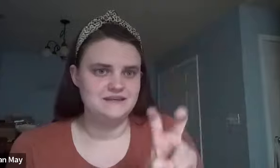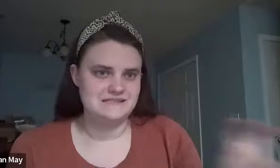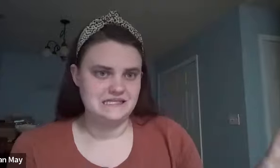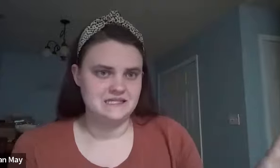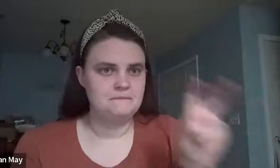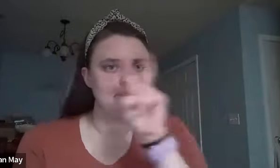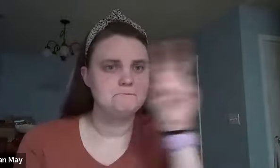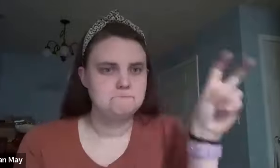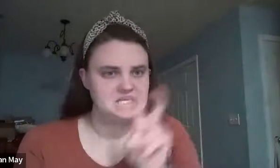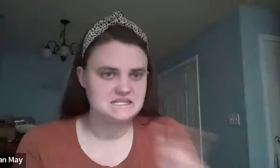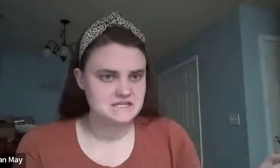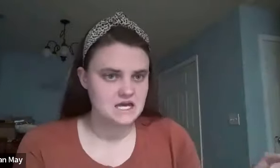a Z. Pizza.